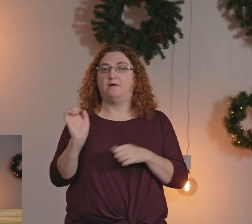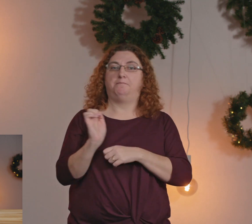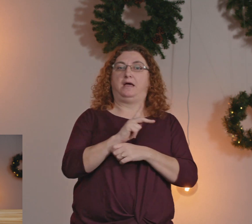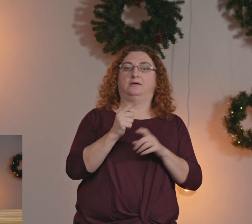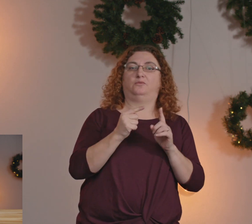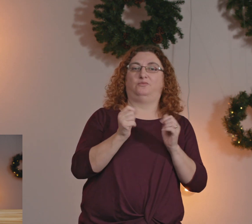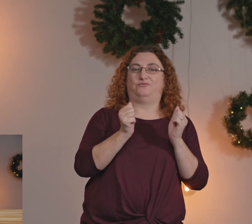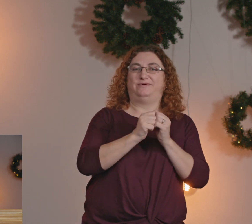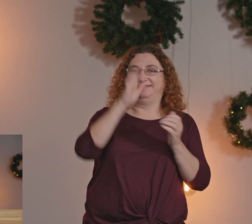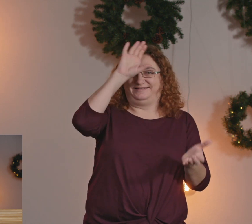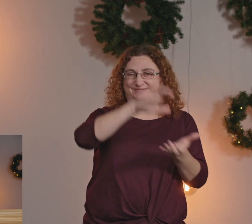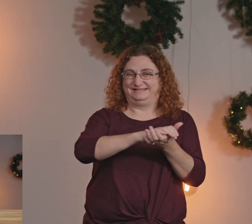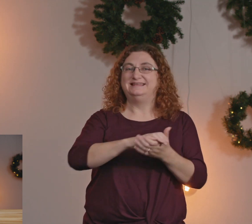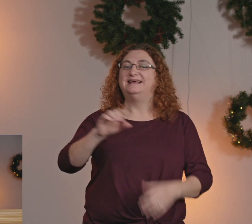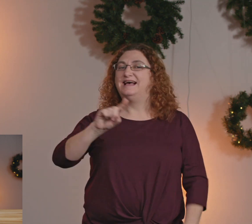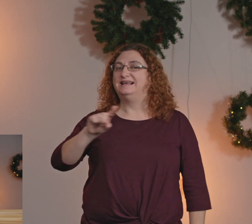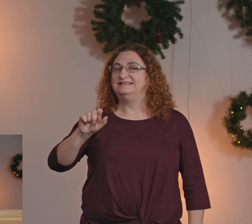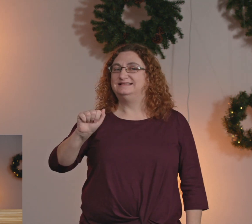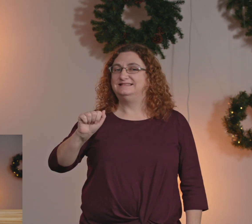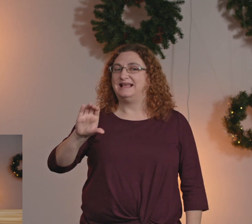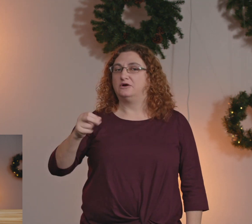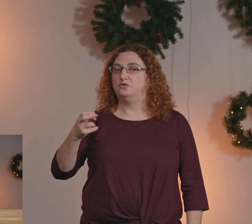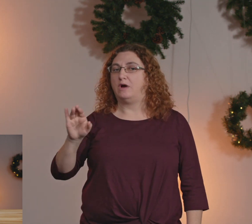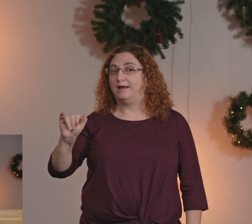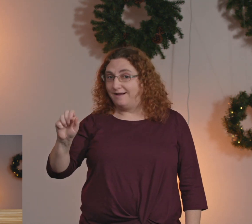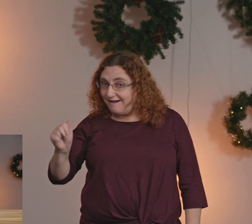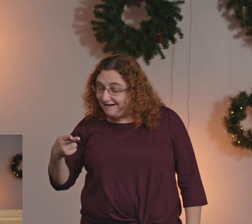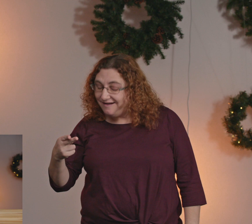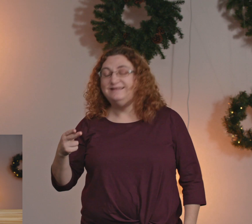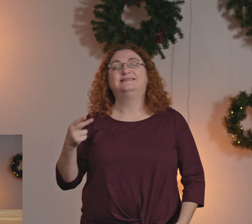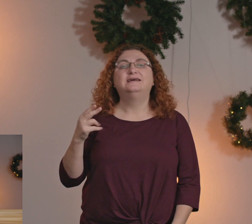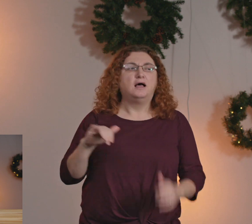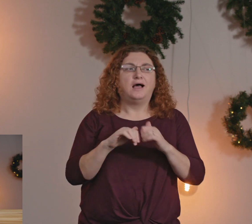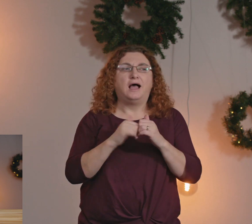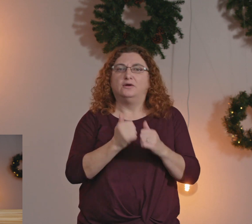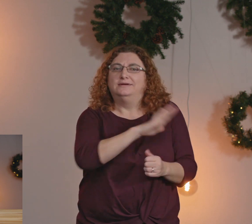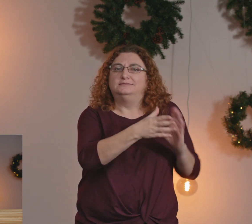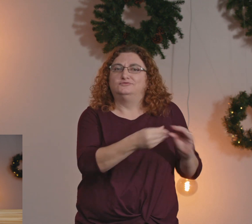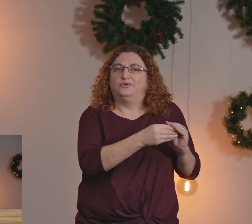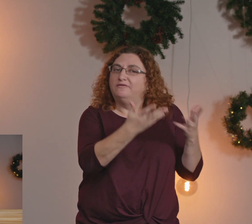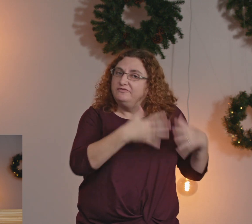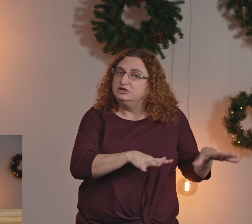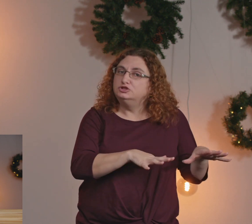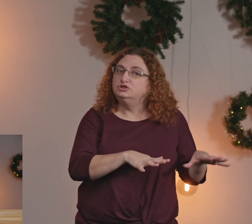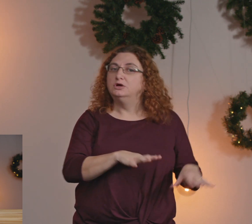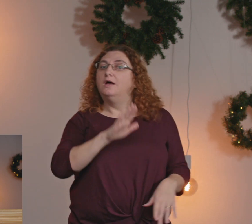his story, at least in the book of Luke, finish? And you read it here. Elizabeth has a